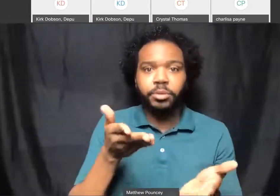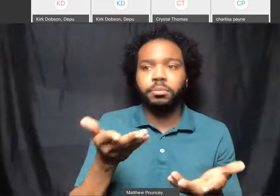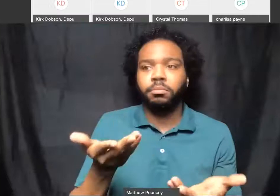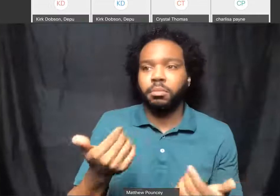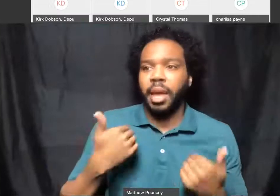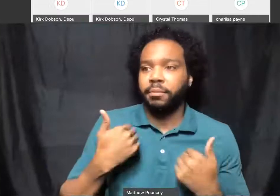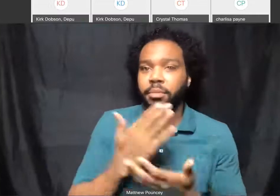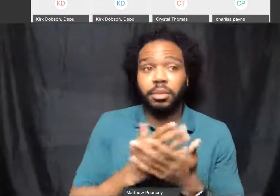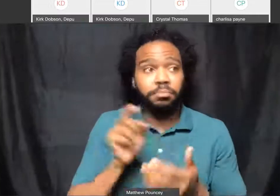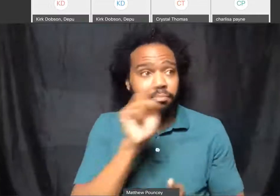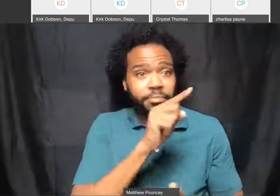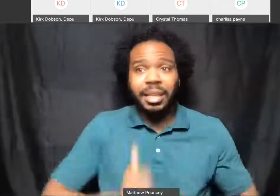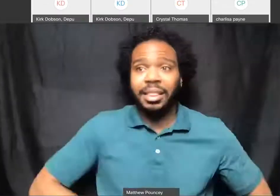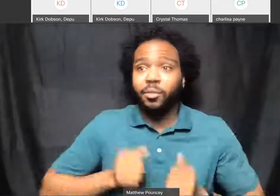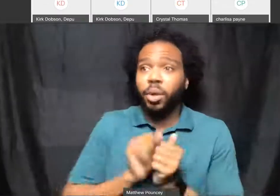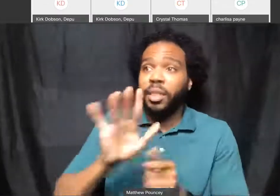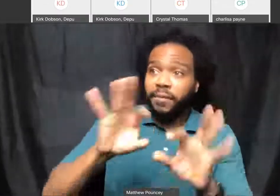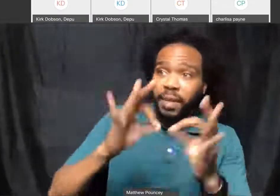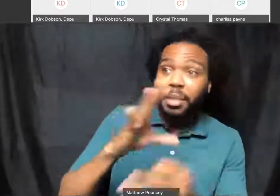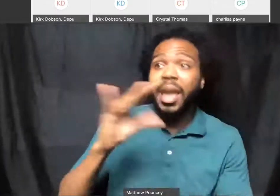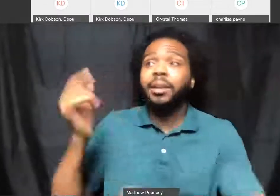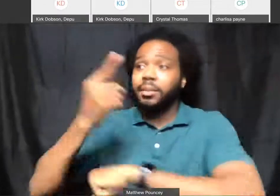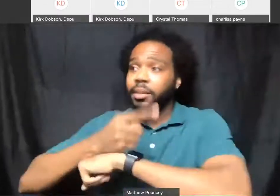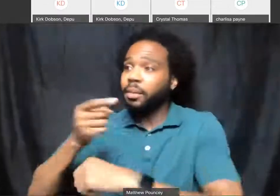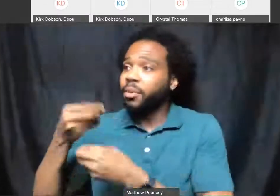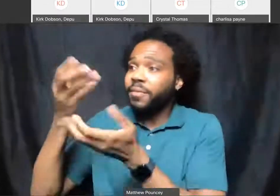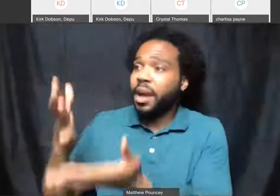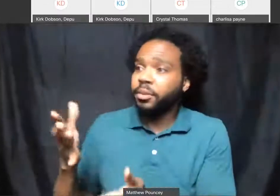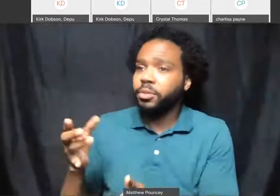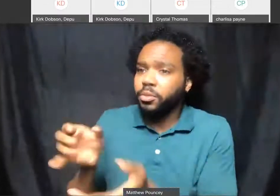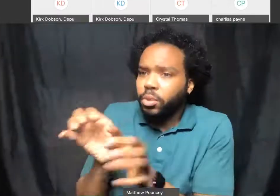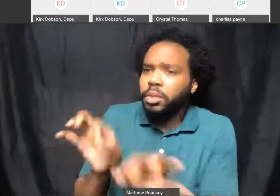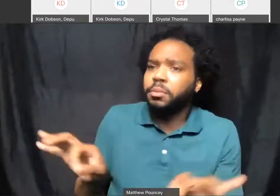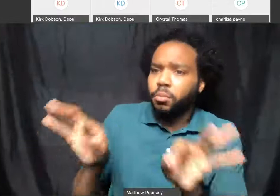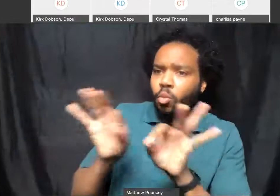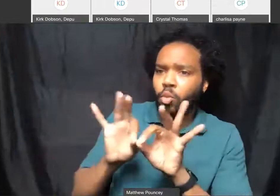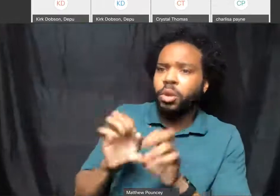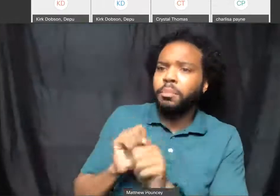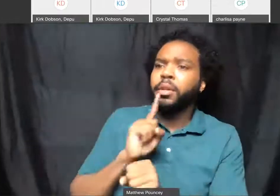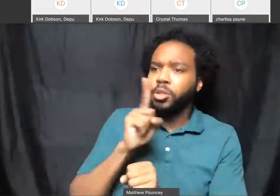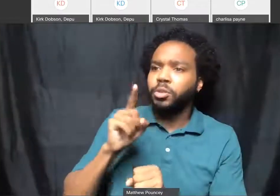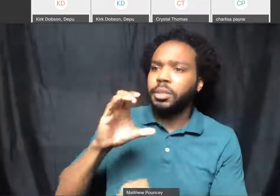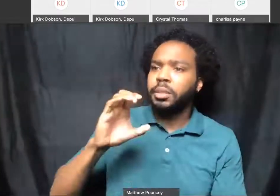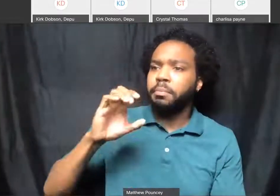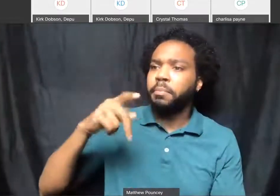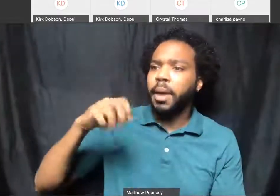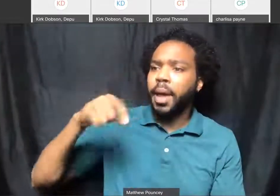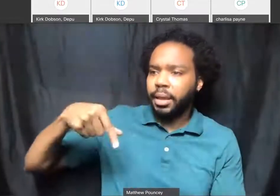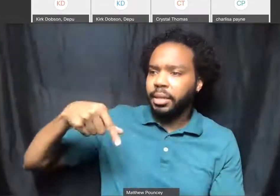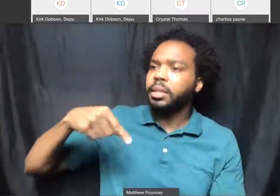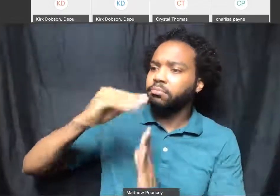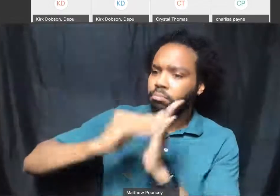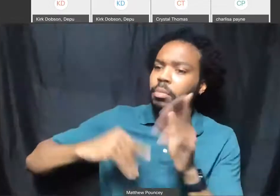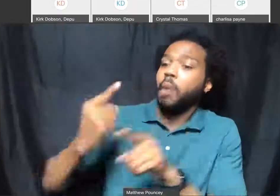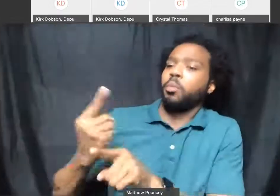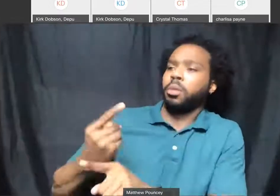family and the day provider. So it matters that it's done appropriately for the person, but it